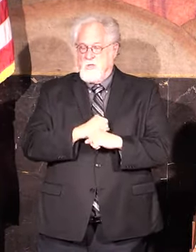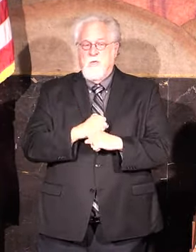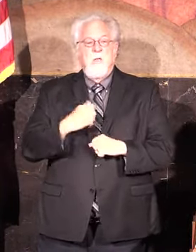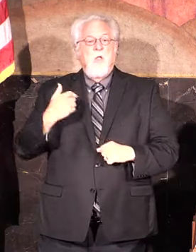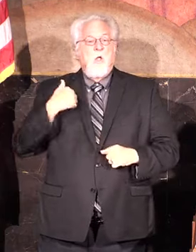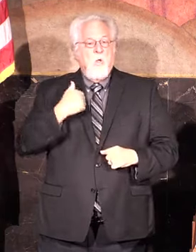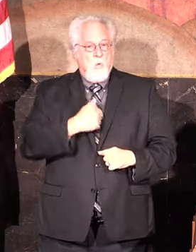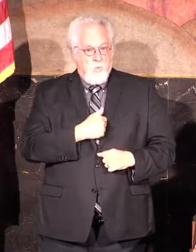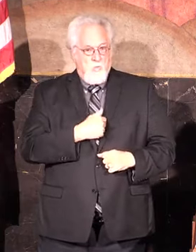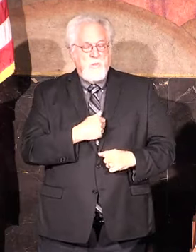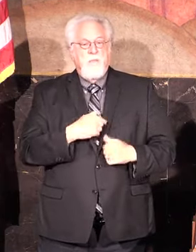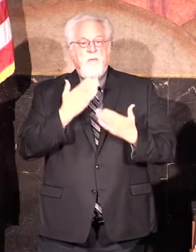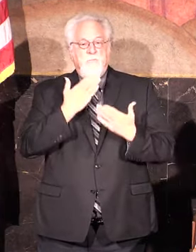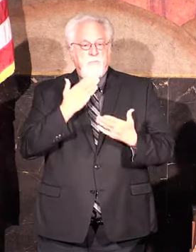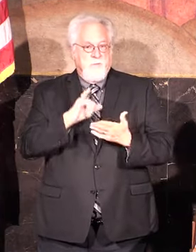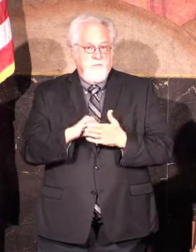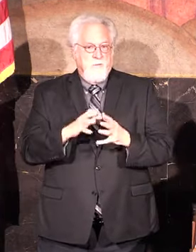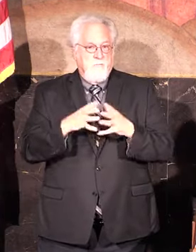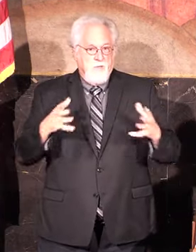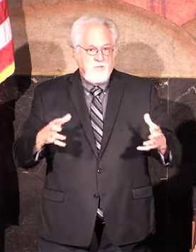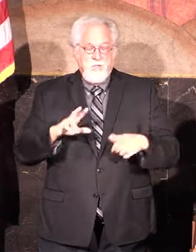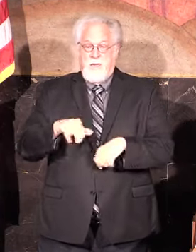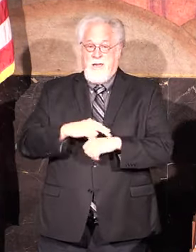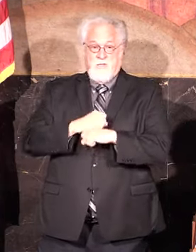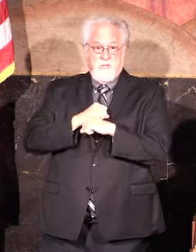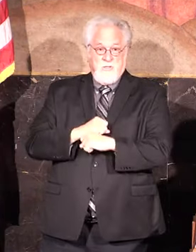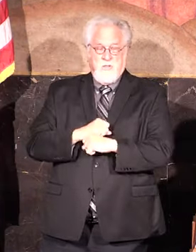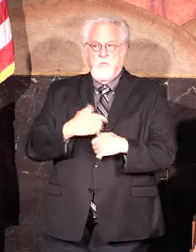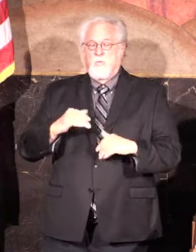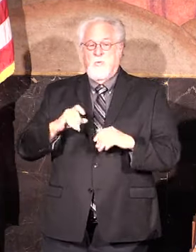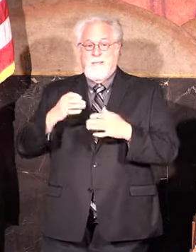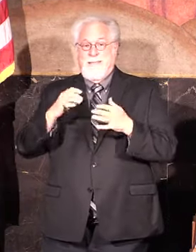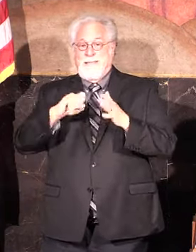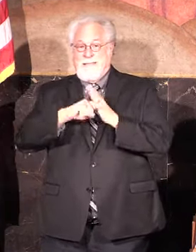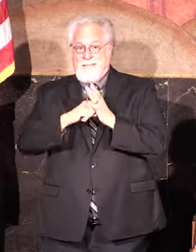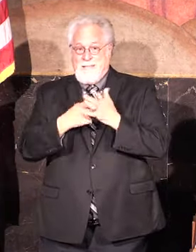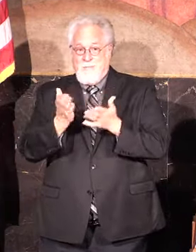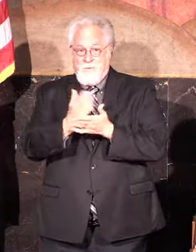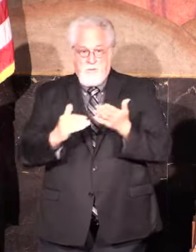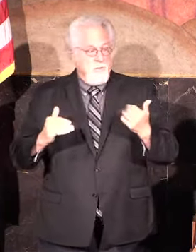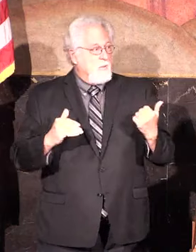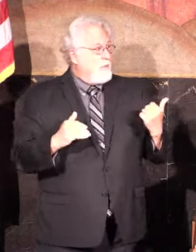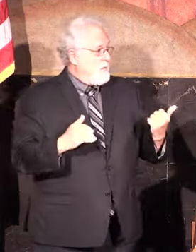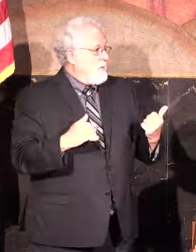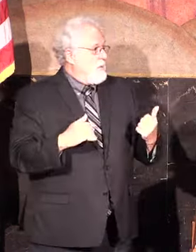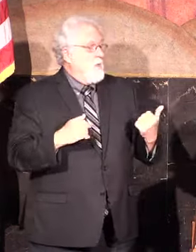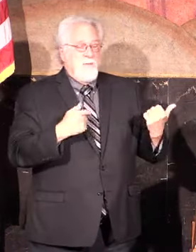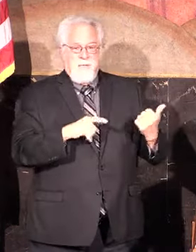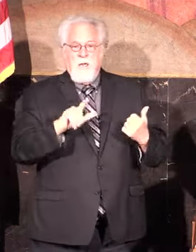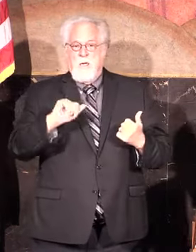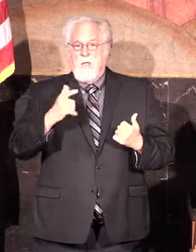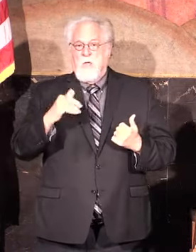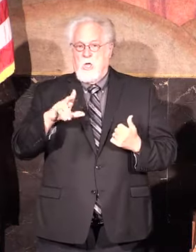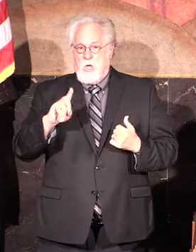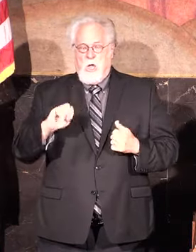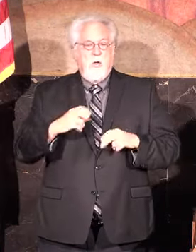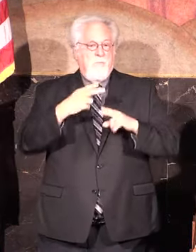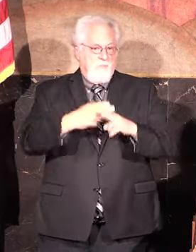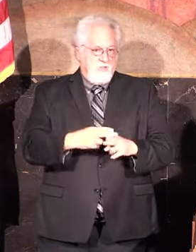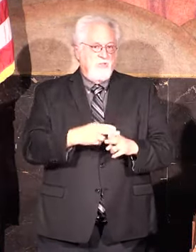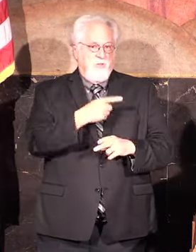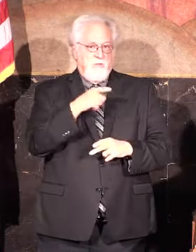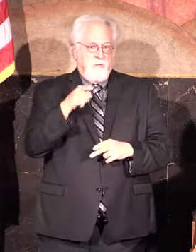we appreciate that very much. The National Guard has been a key part of our strategy. Dr. Lagarde mentioned them just a while ago when she was speaking.